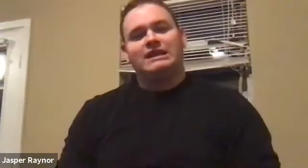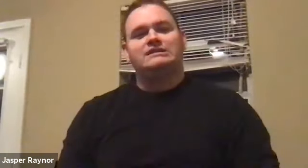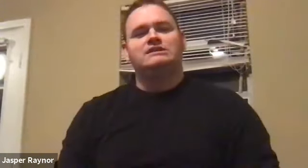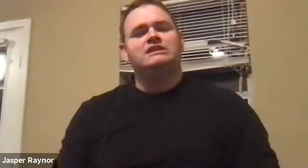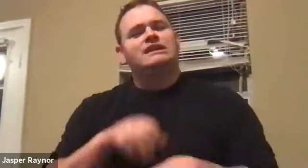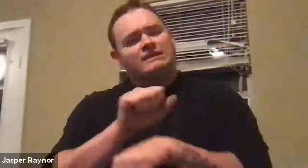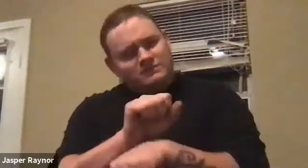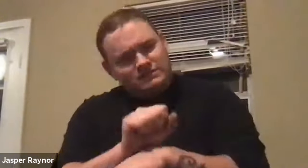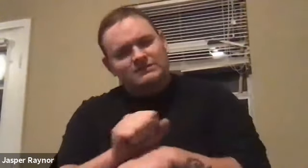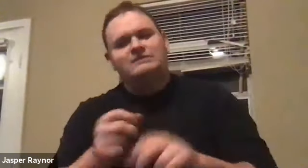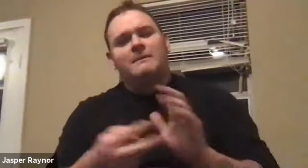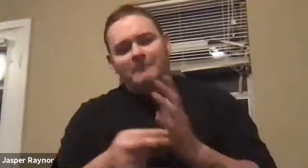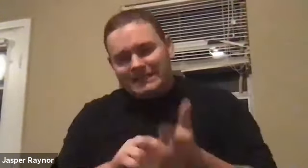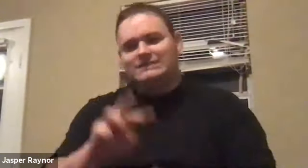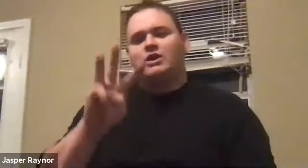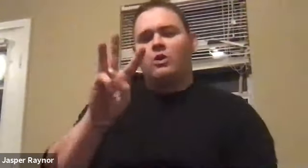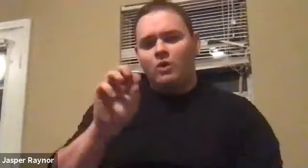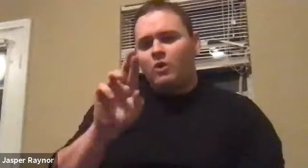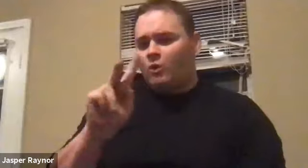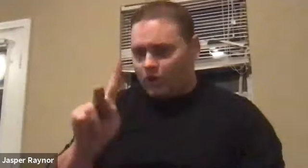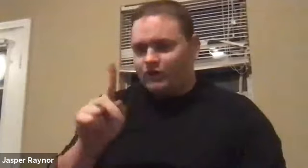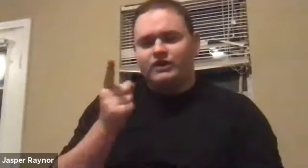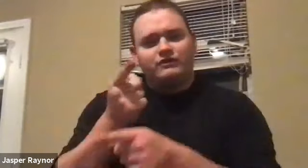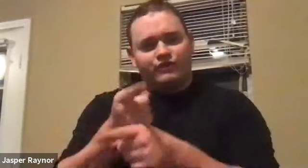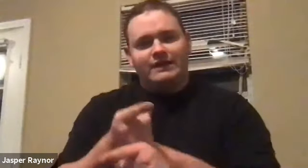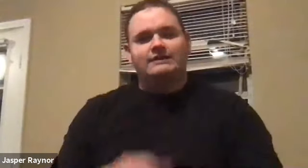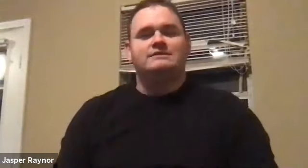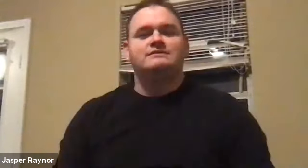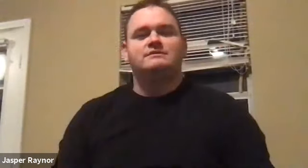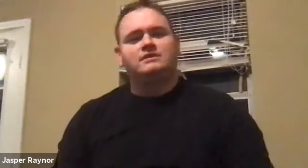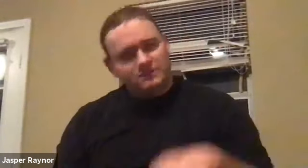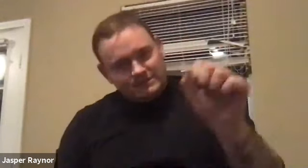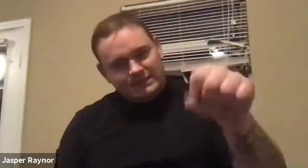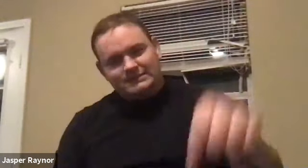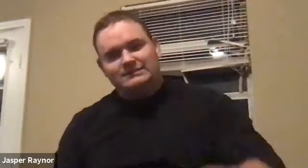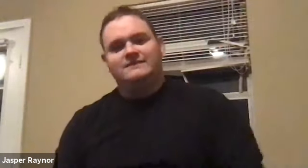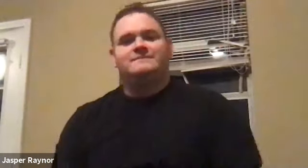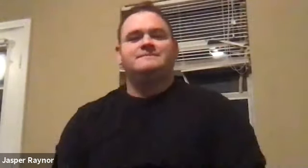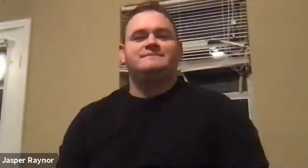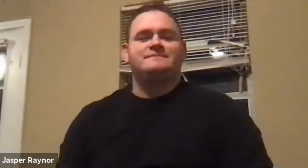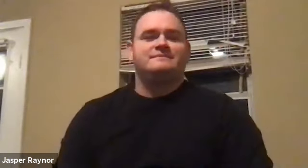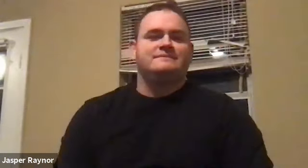hands. Means work, right? Yes.